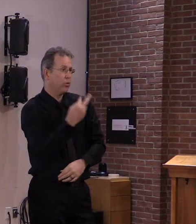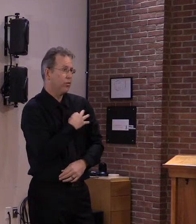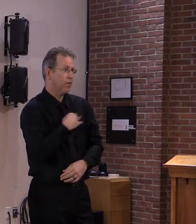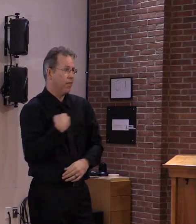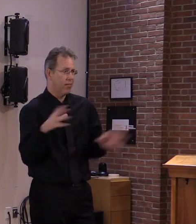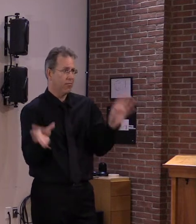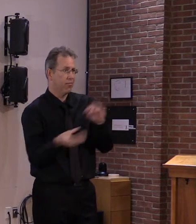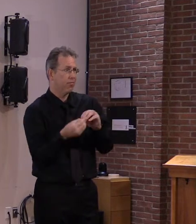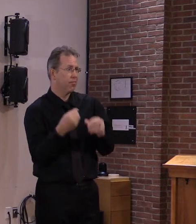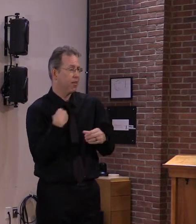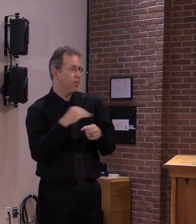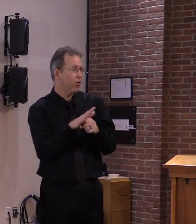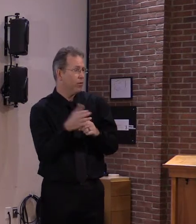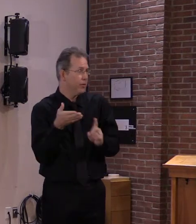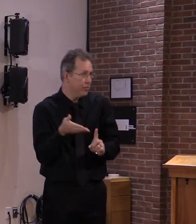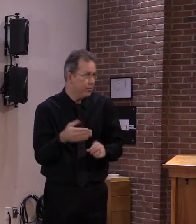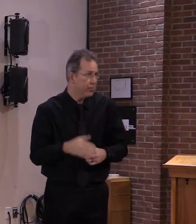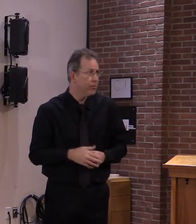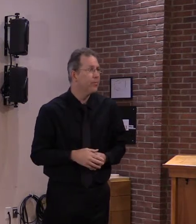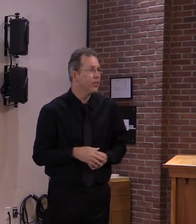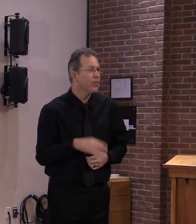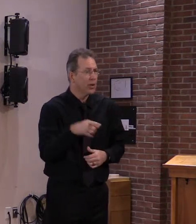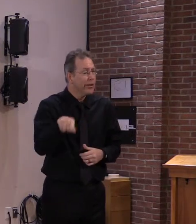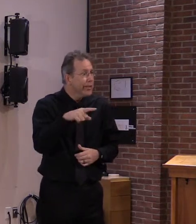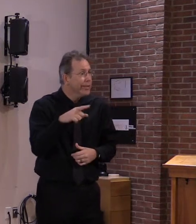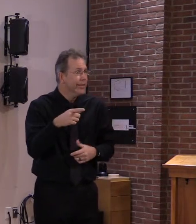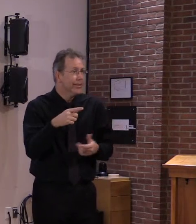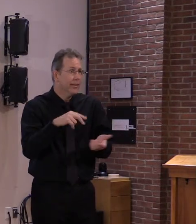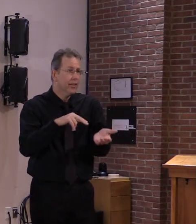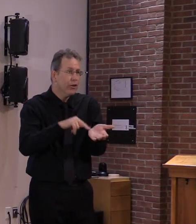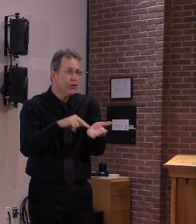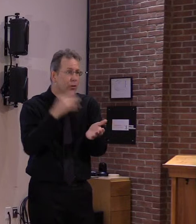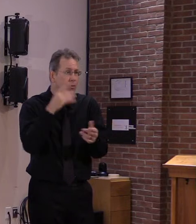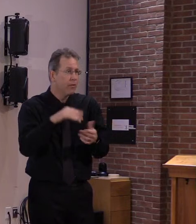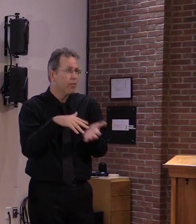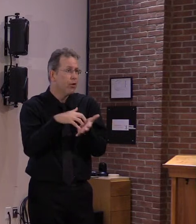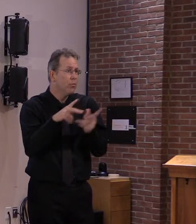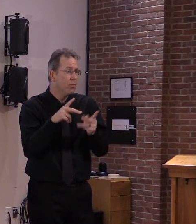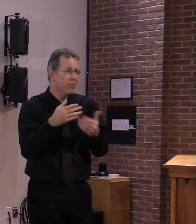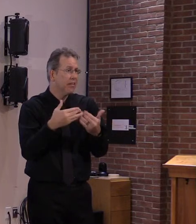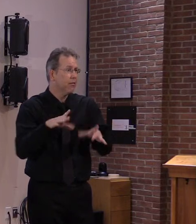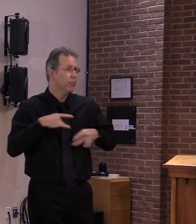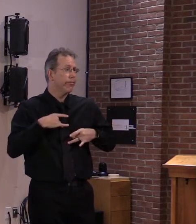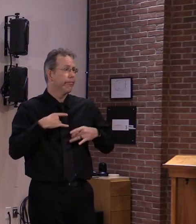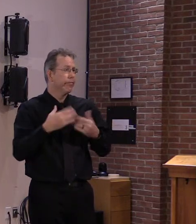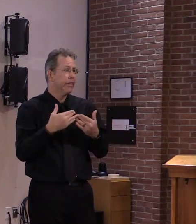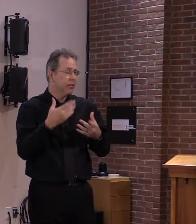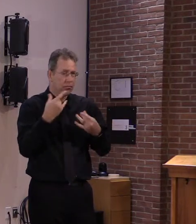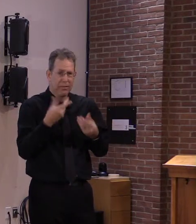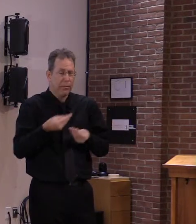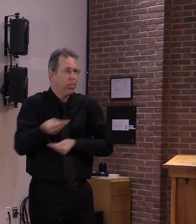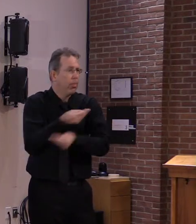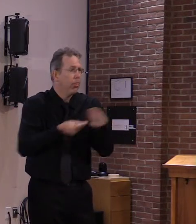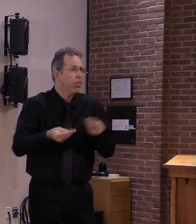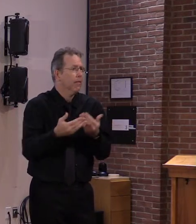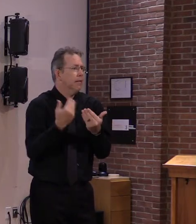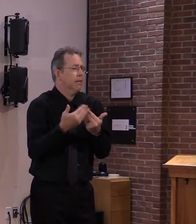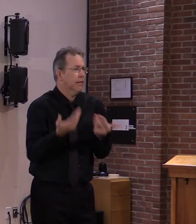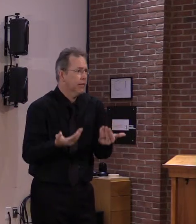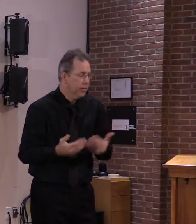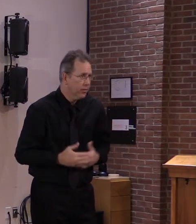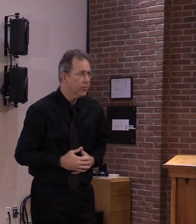states. We've been waiting to a certain extent for the resolution of the presidential election to pursue further discussion of state testing